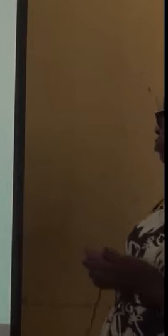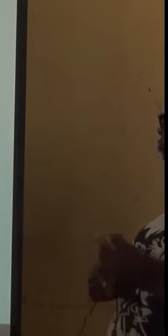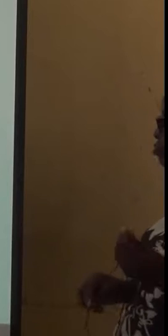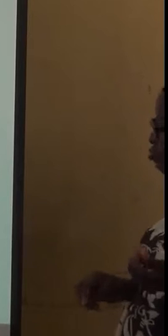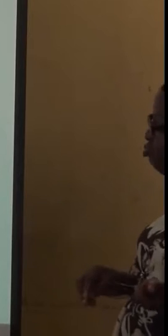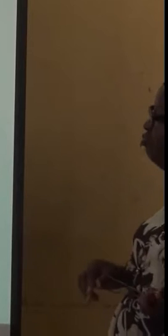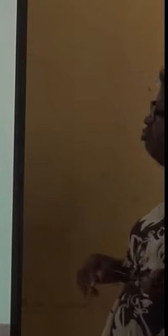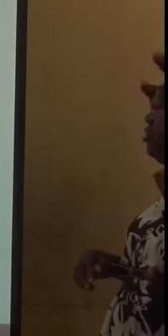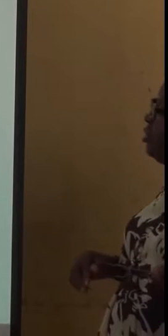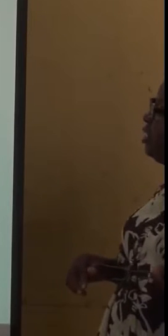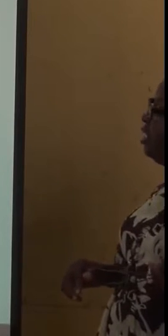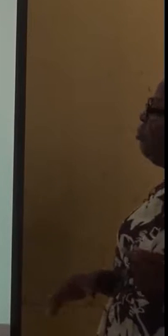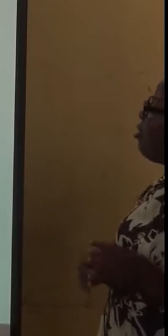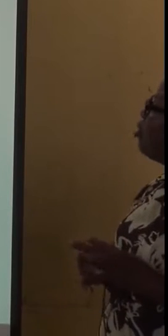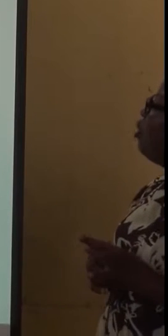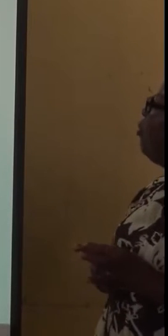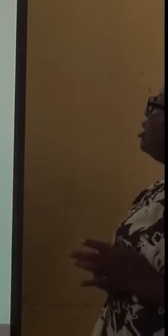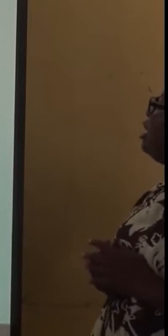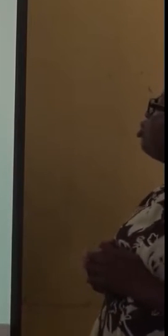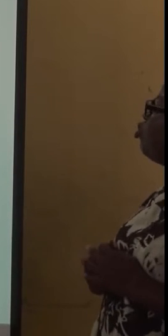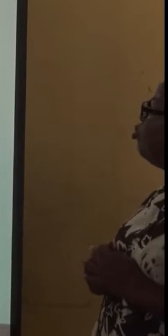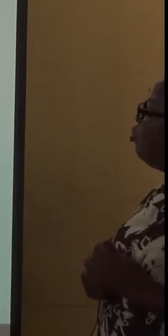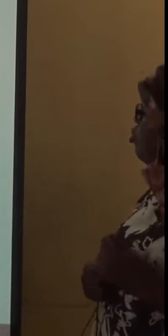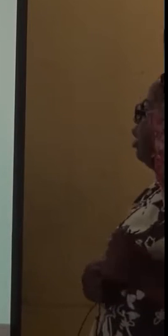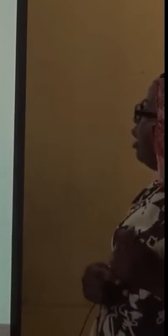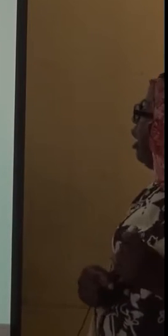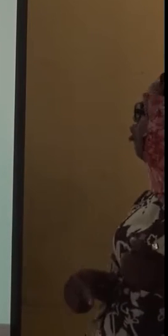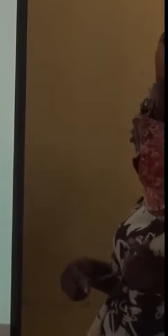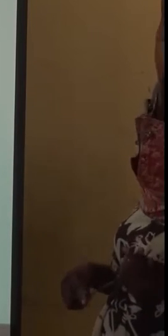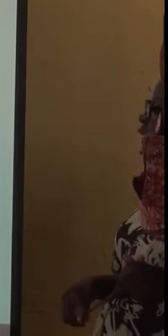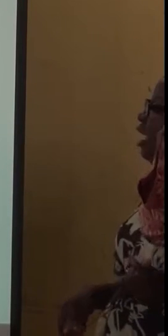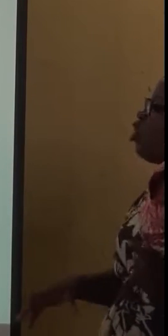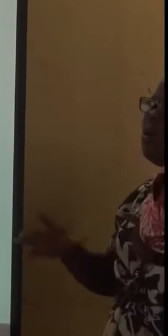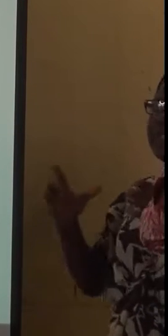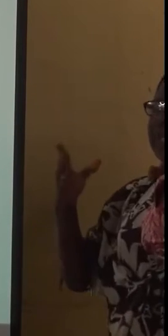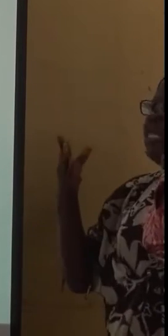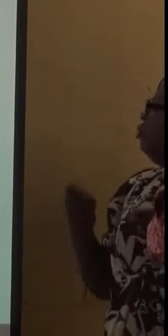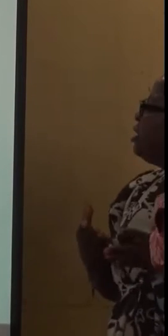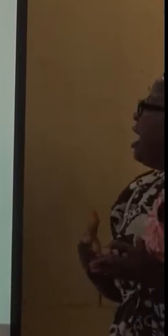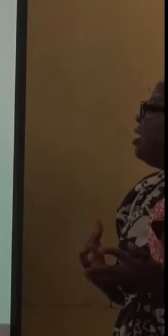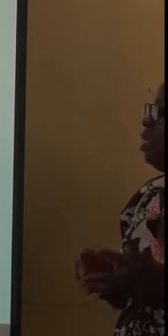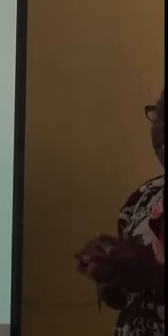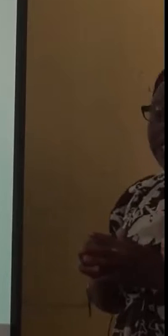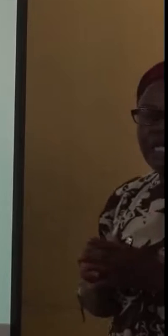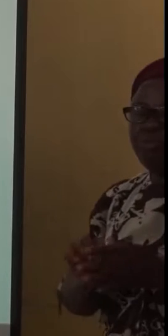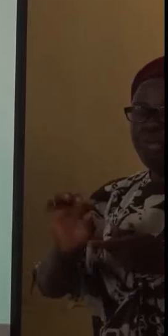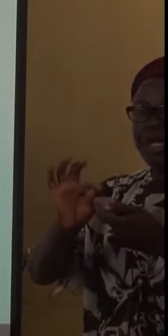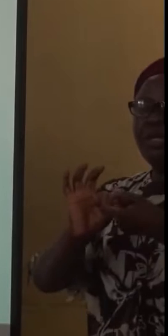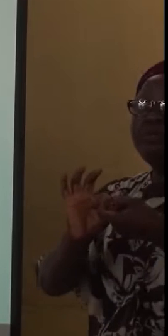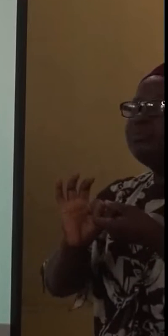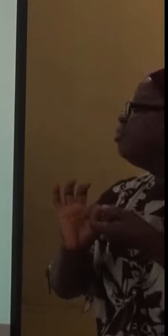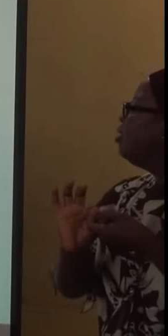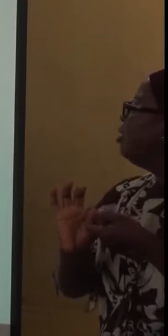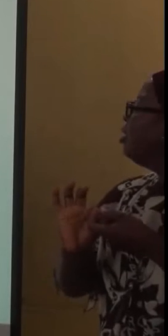pin. The microphone port is in computer is always depicted in